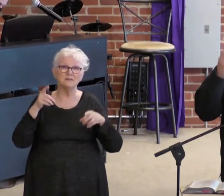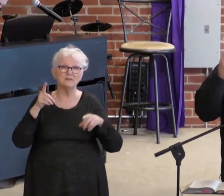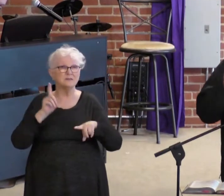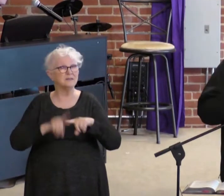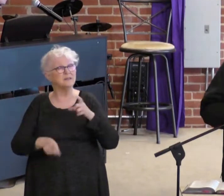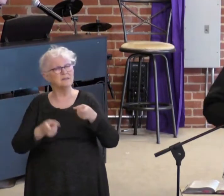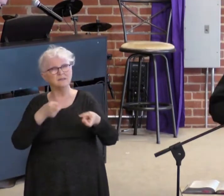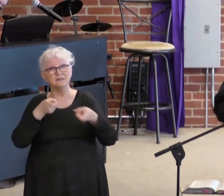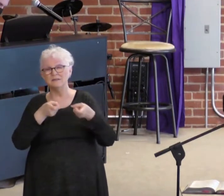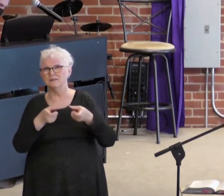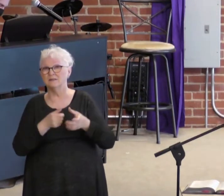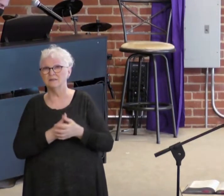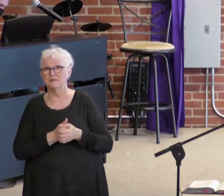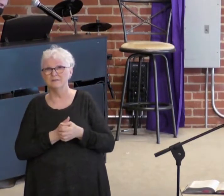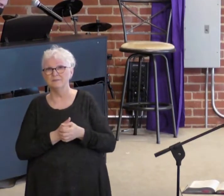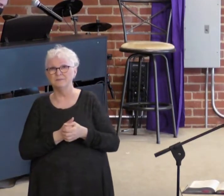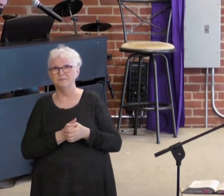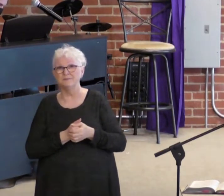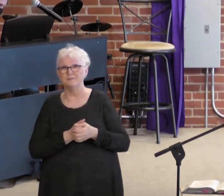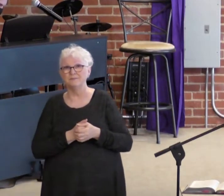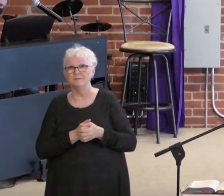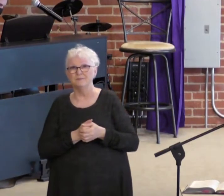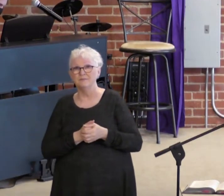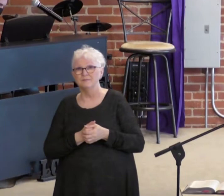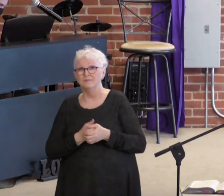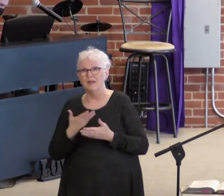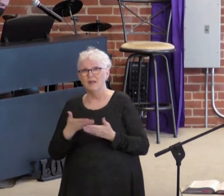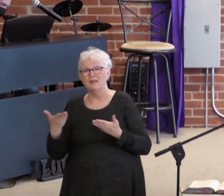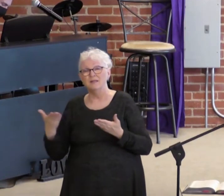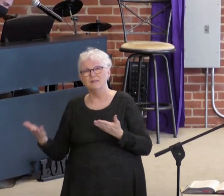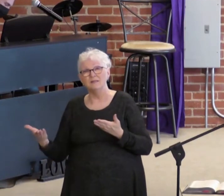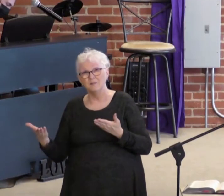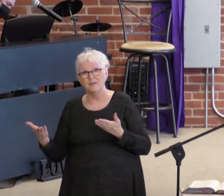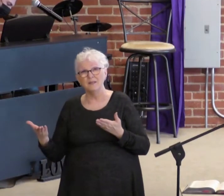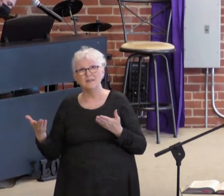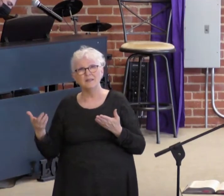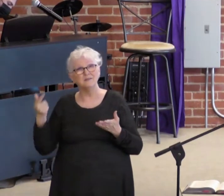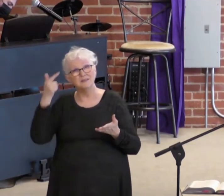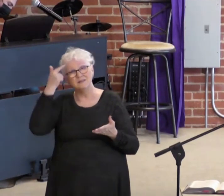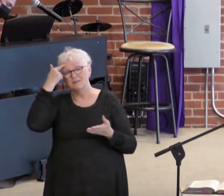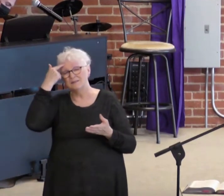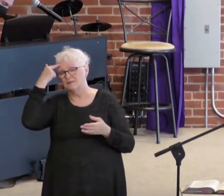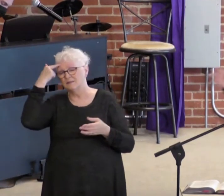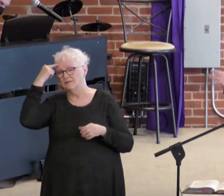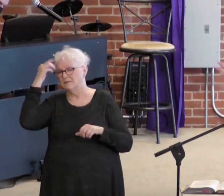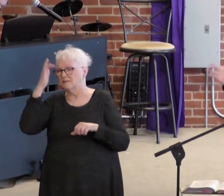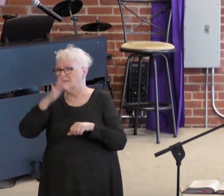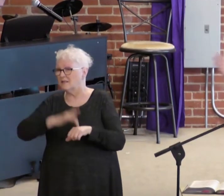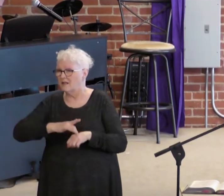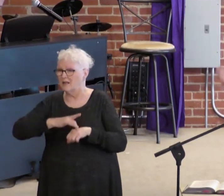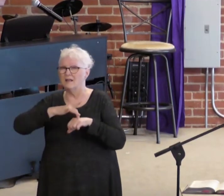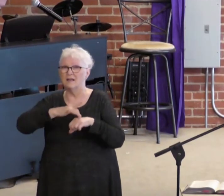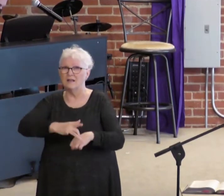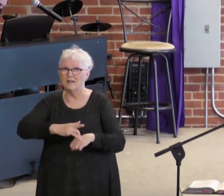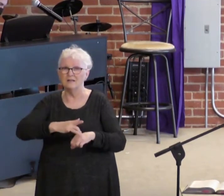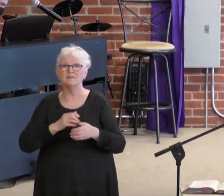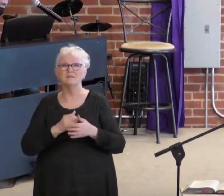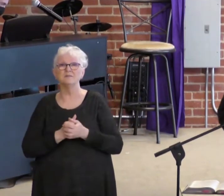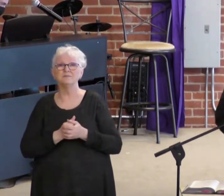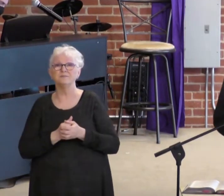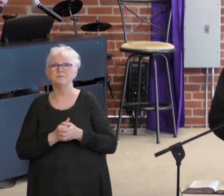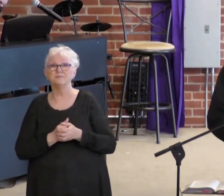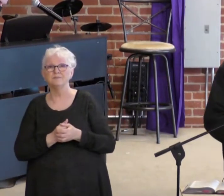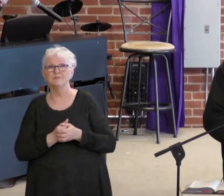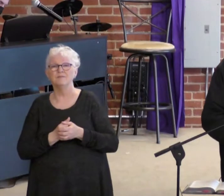and he can't. And something that's really been haunting me the last few days, I remember all the way back before